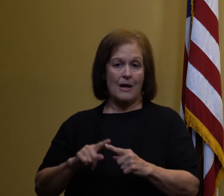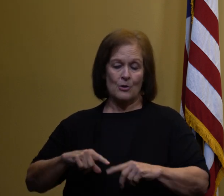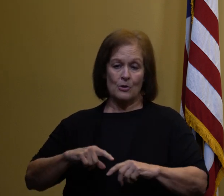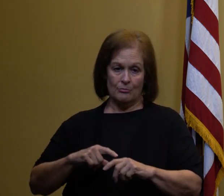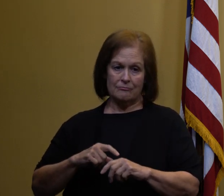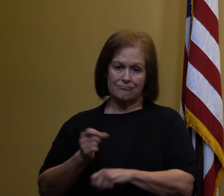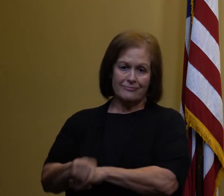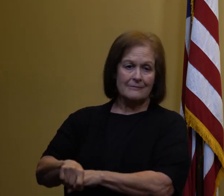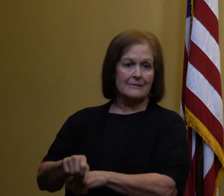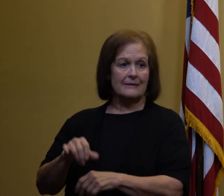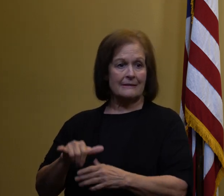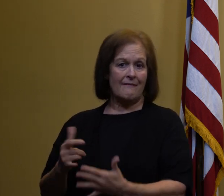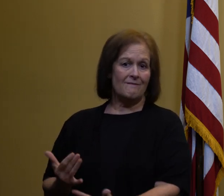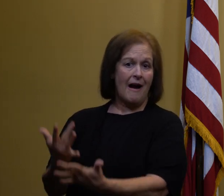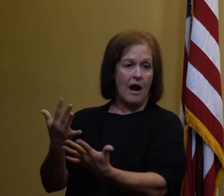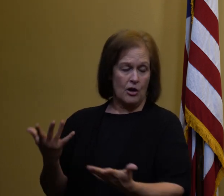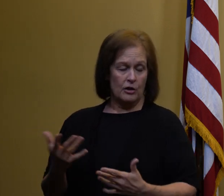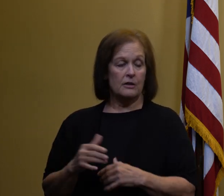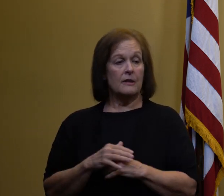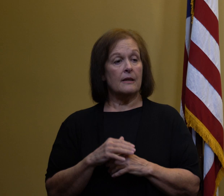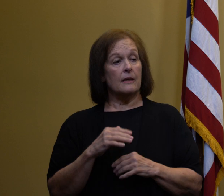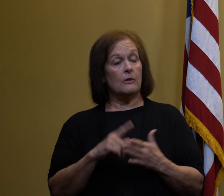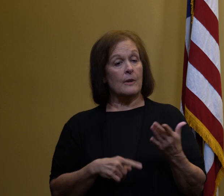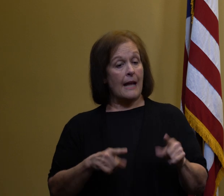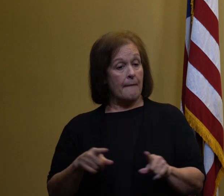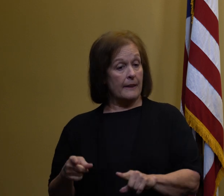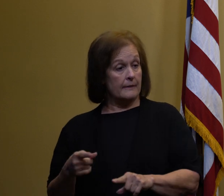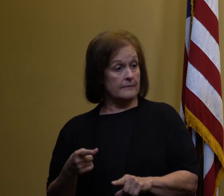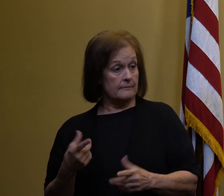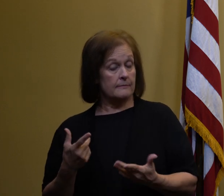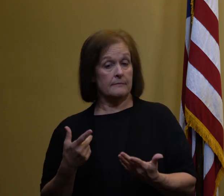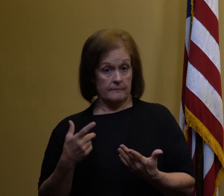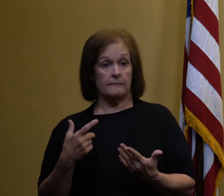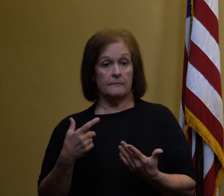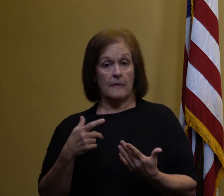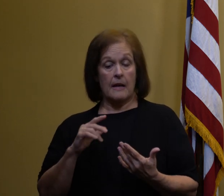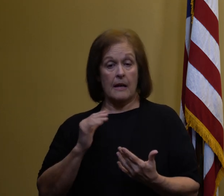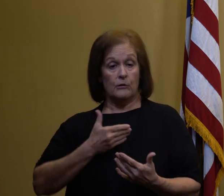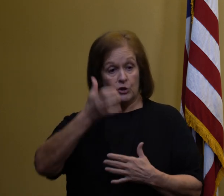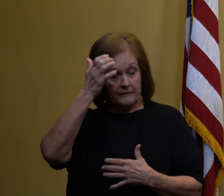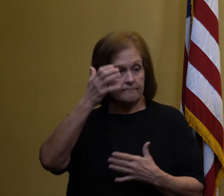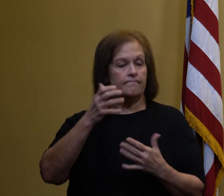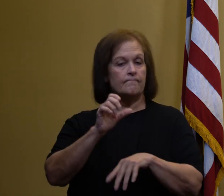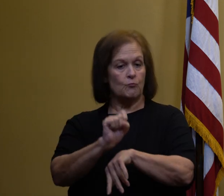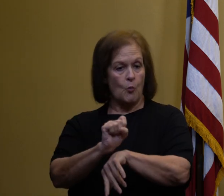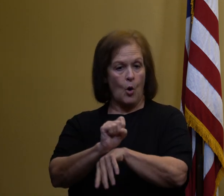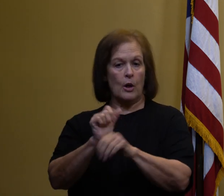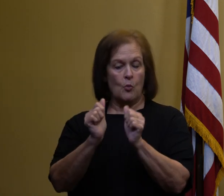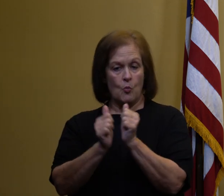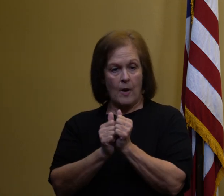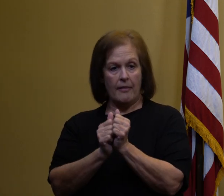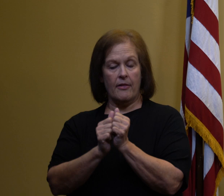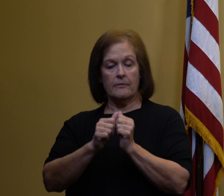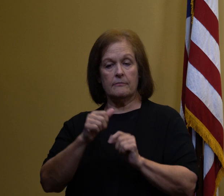that I've made very clear to my team on Monday. And what's happening now, the chiefs are going through and really working with the